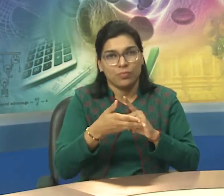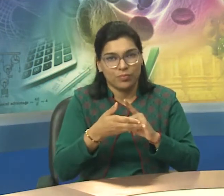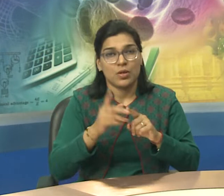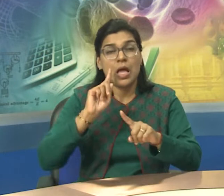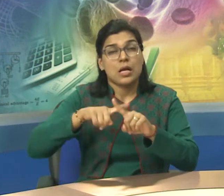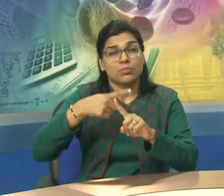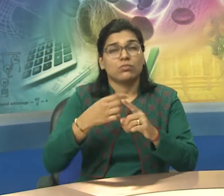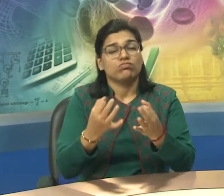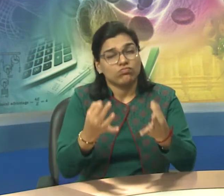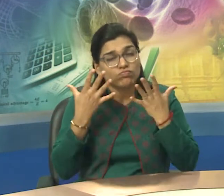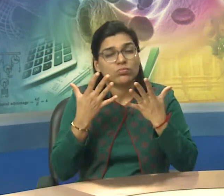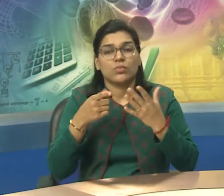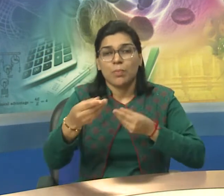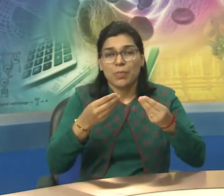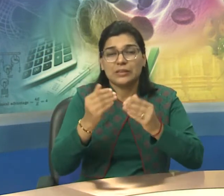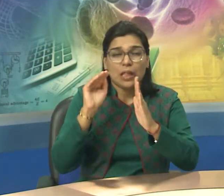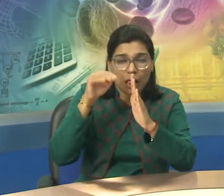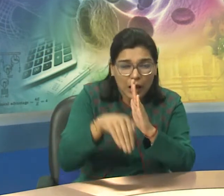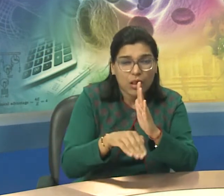intensive business